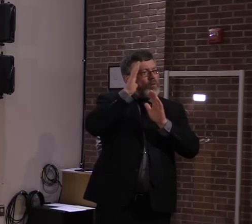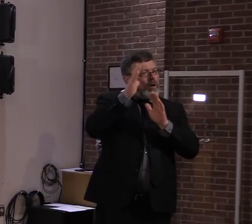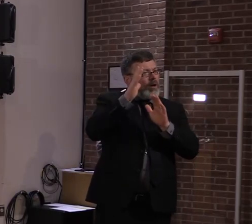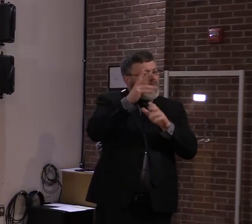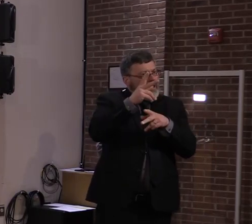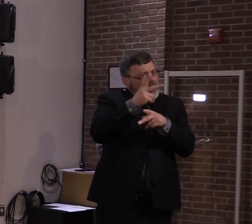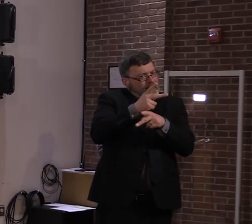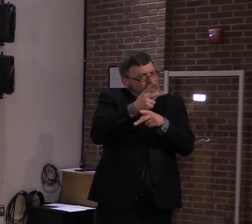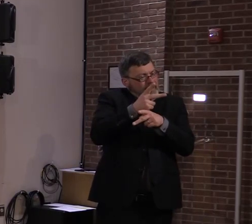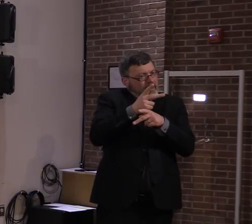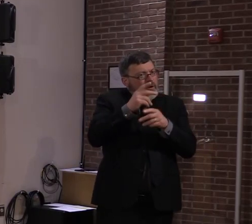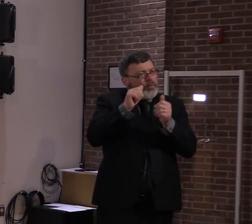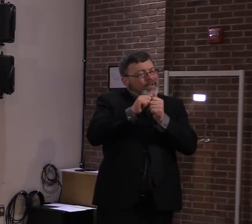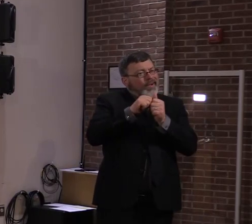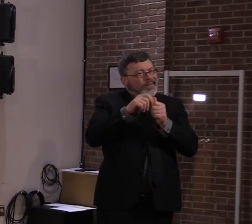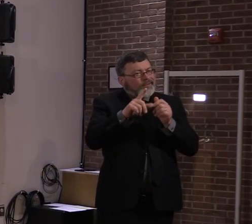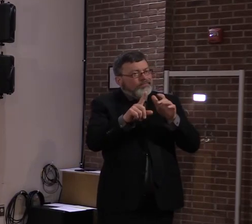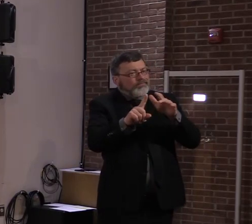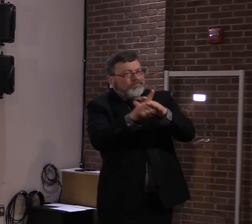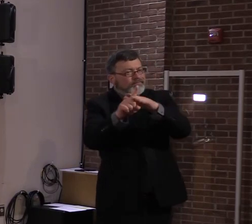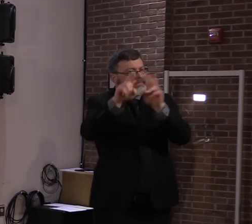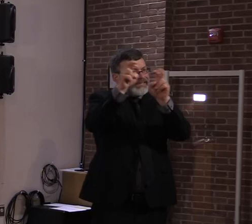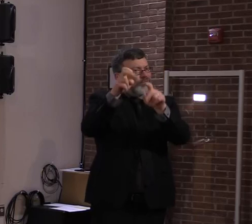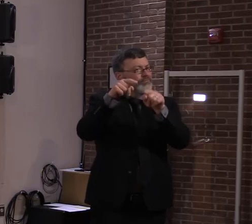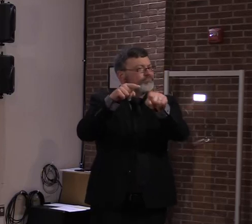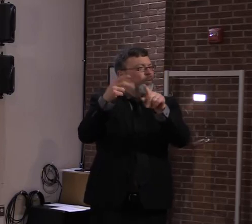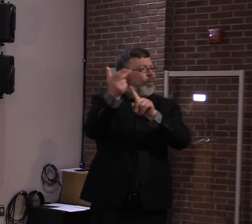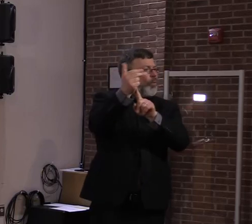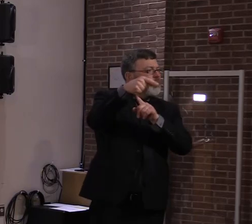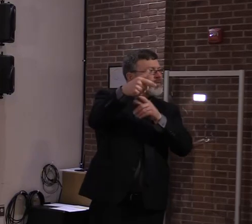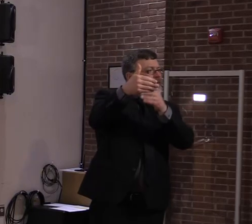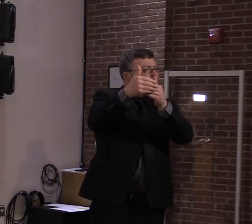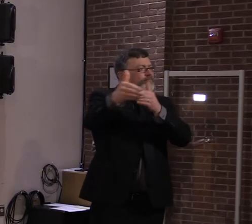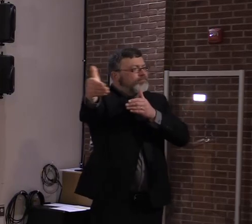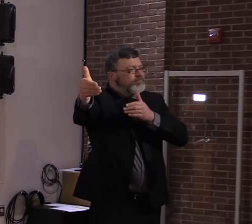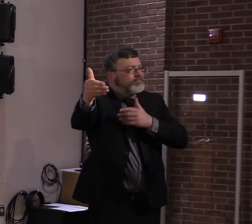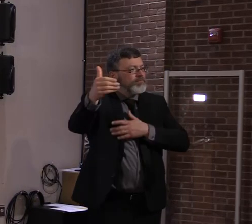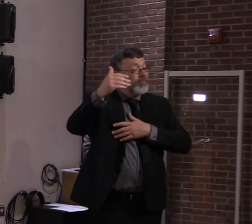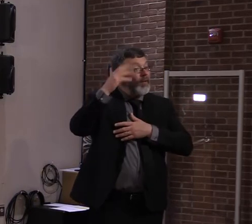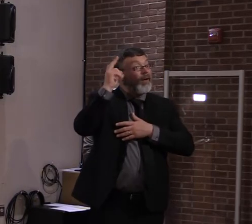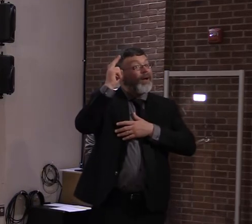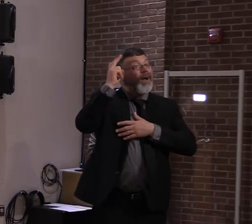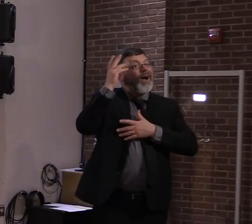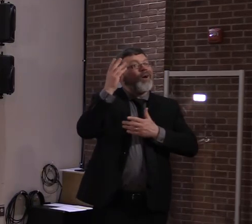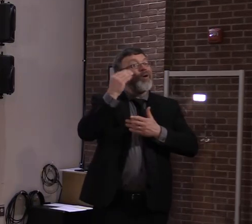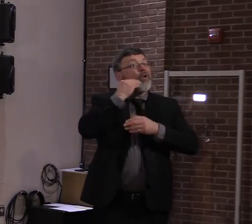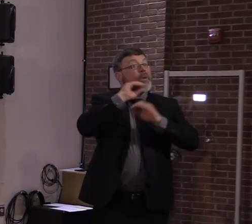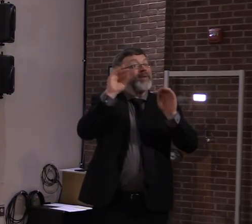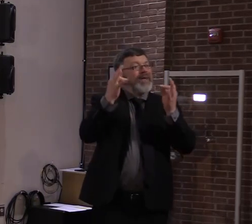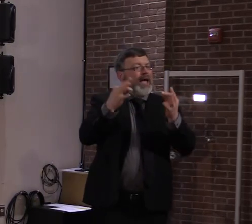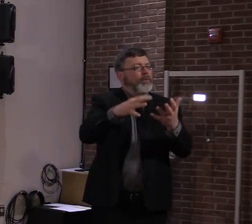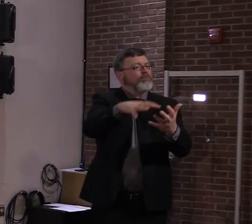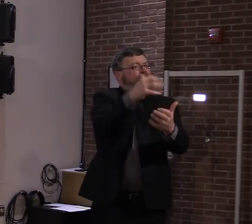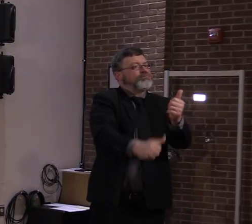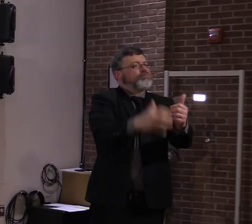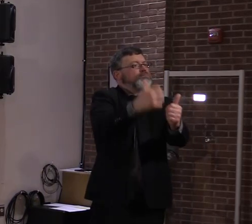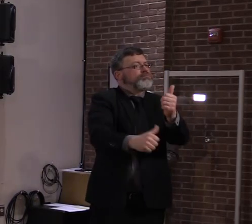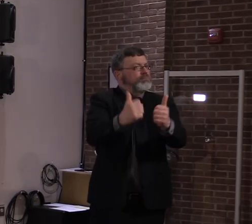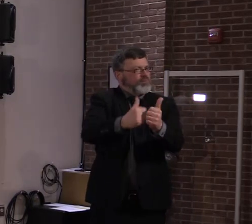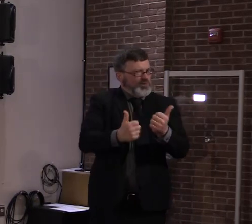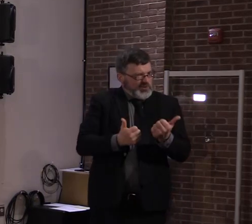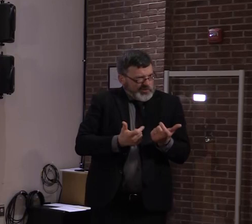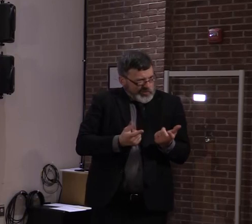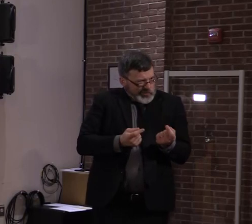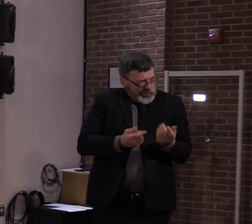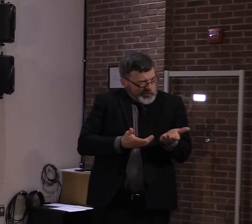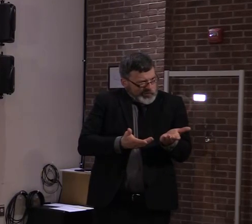also the cost of damage in some rooms too? I'll let Secretary Smith answer that, but this is a good